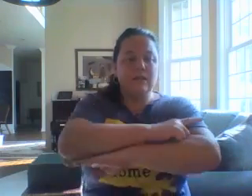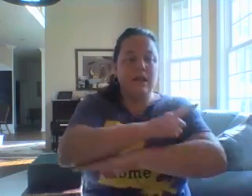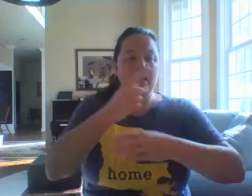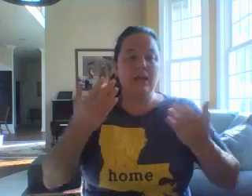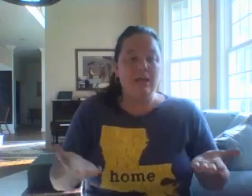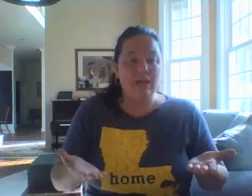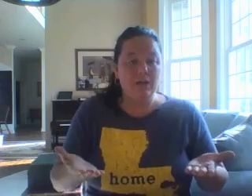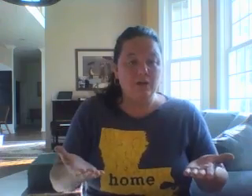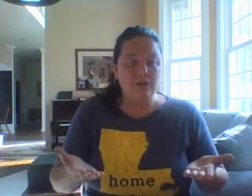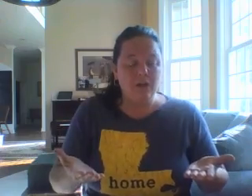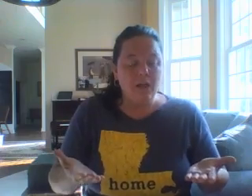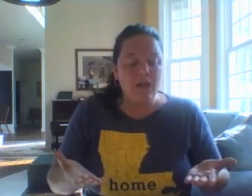day here.